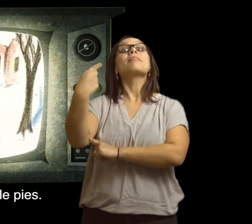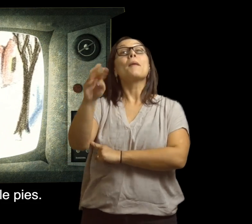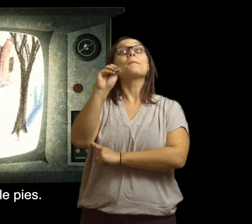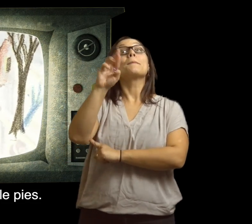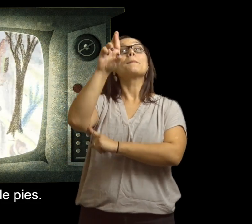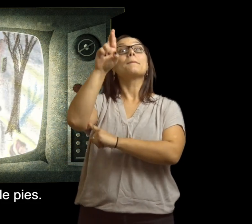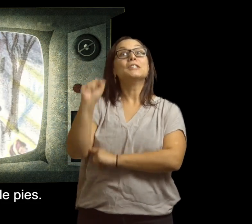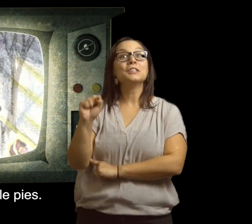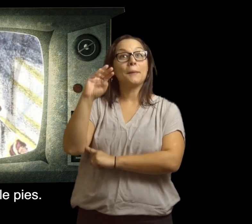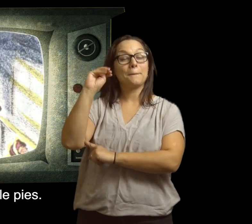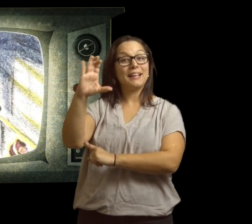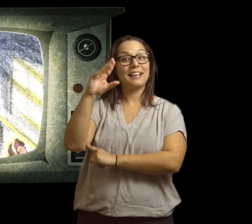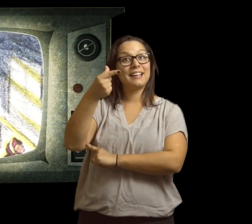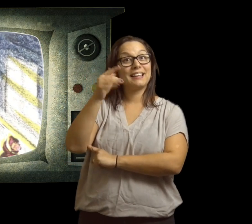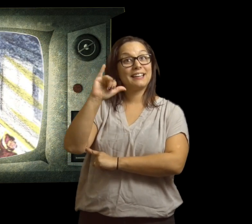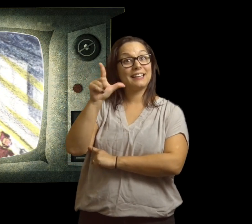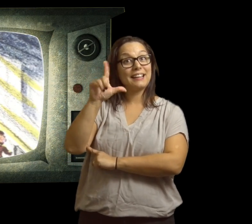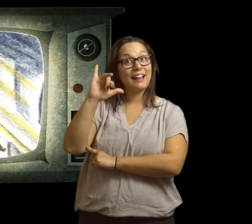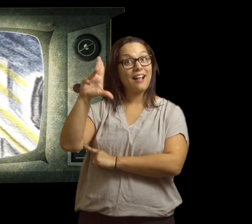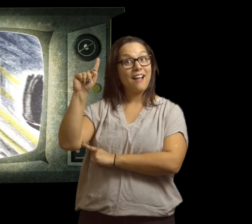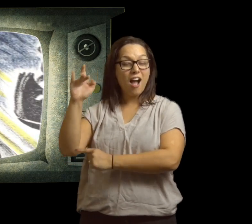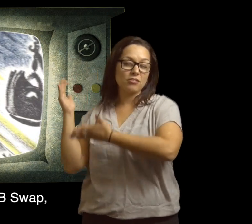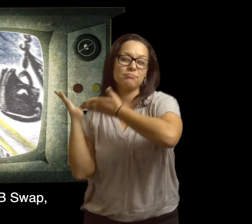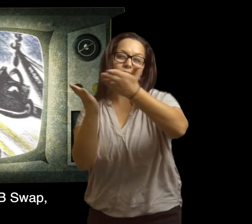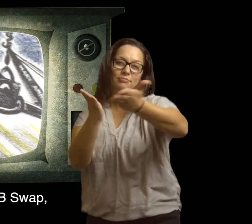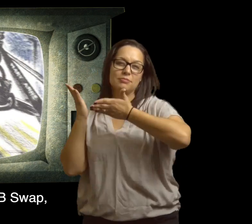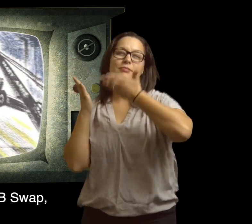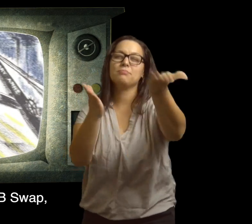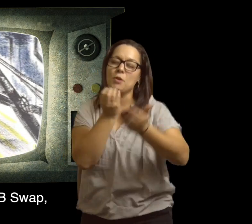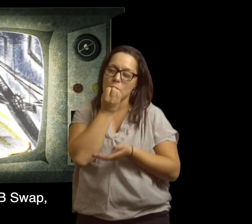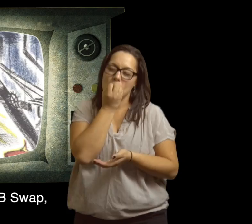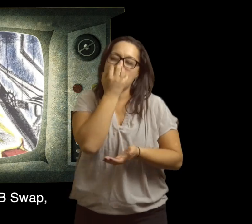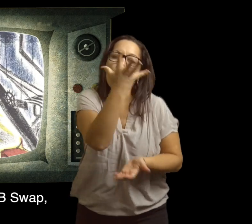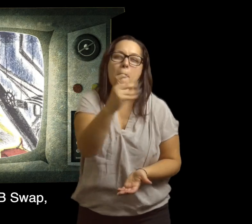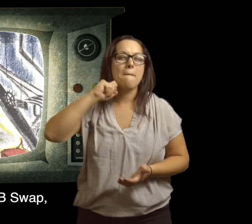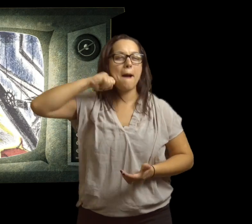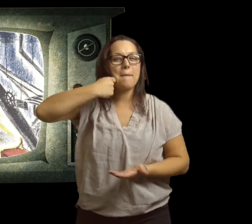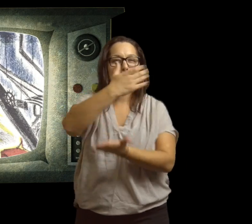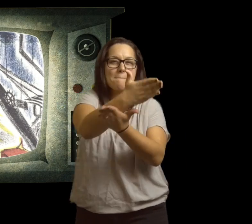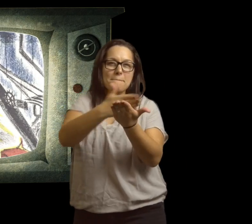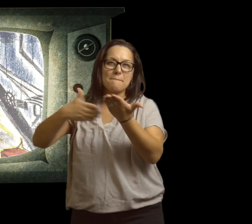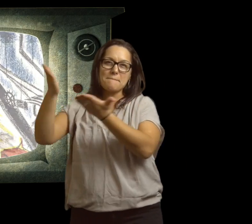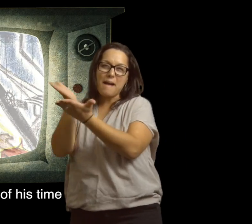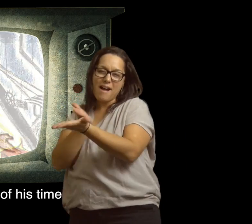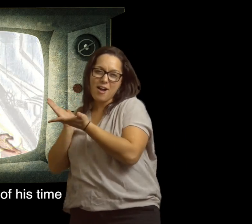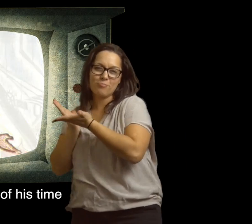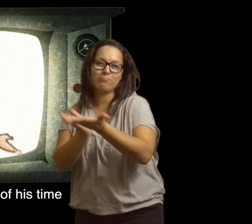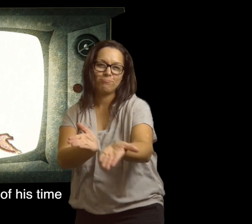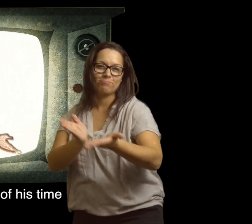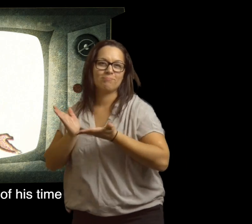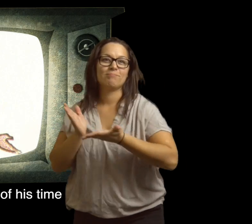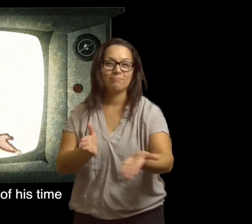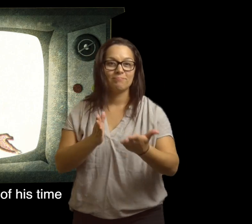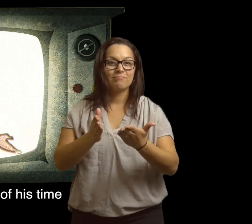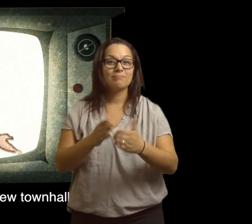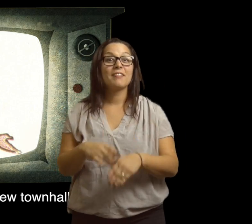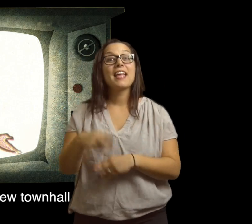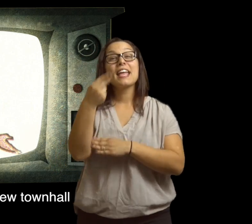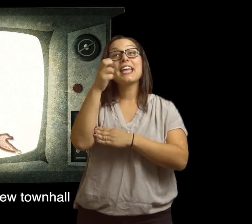hot apple pies. As for Henry B. Swap, he spends most of his time in the cellar